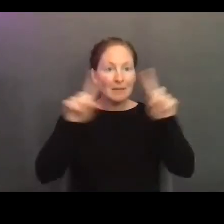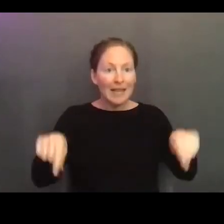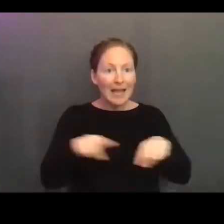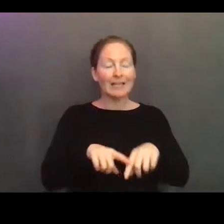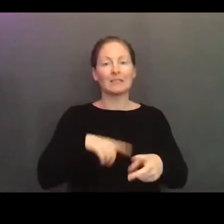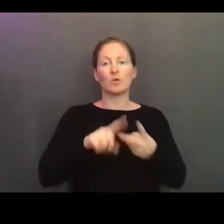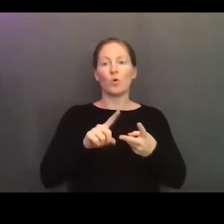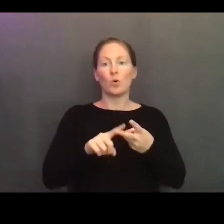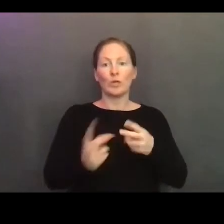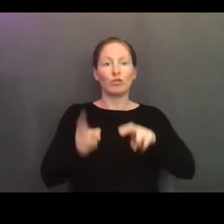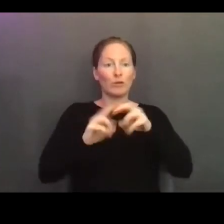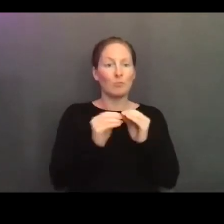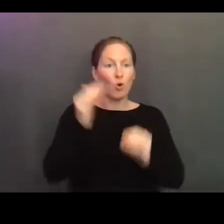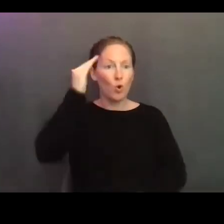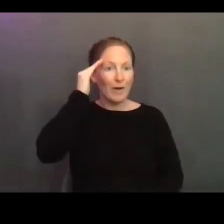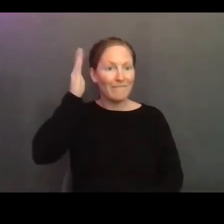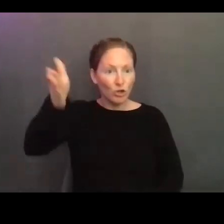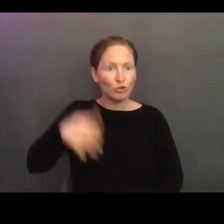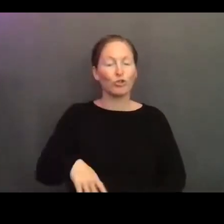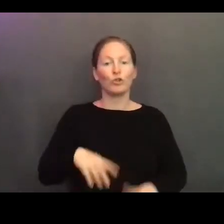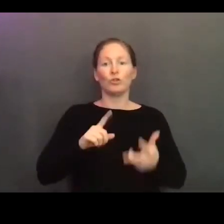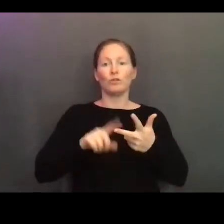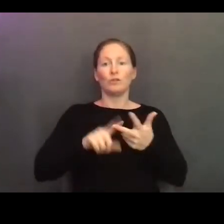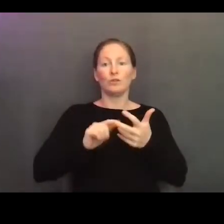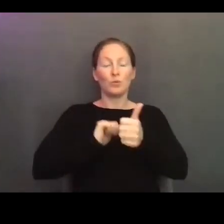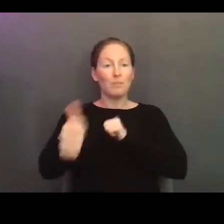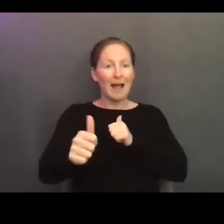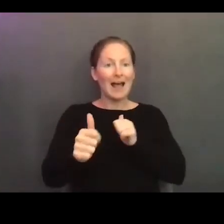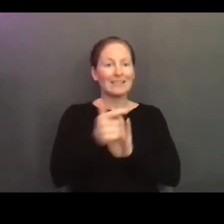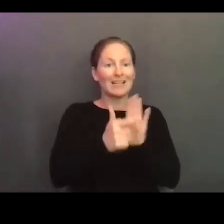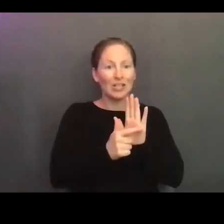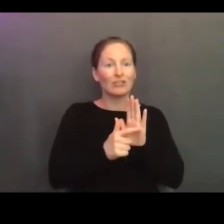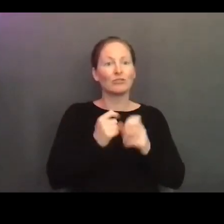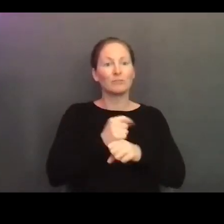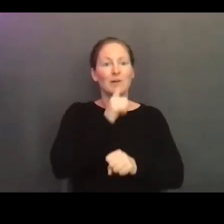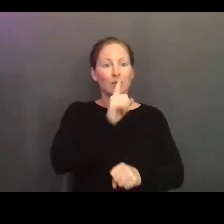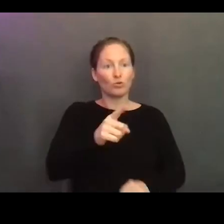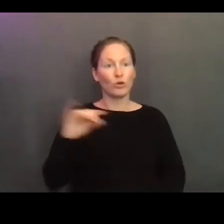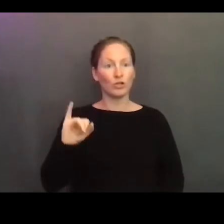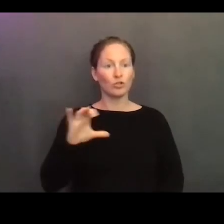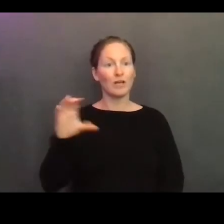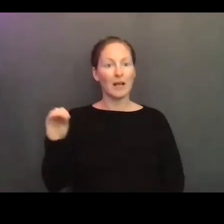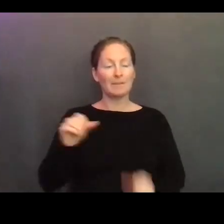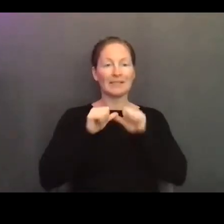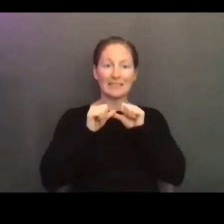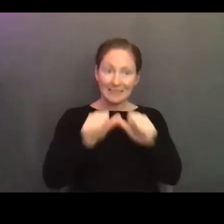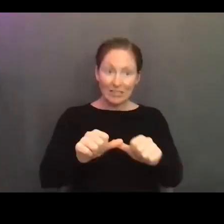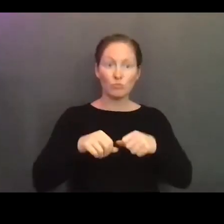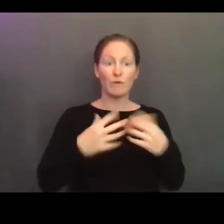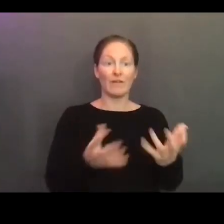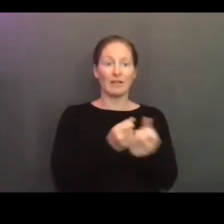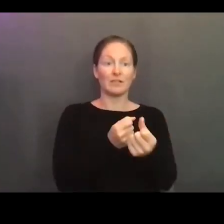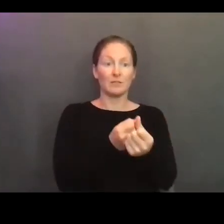in the future, whether it's to pass legislation that made sure that insurance companies continue to provide